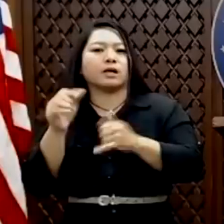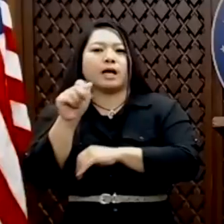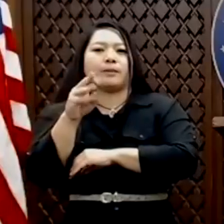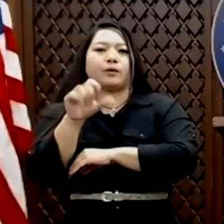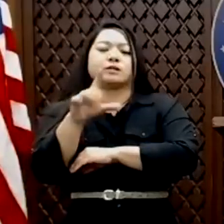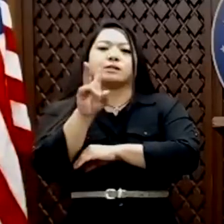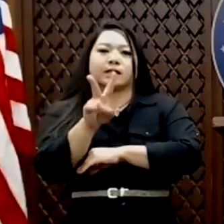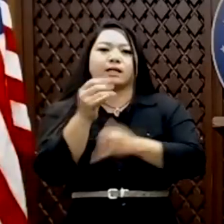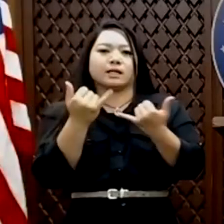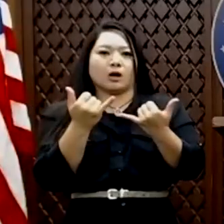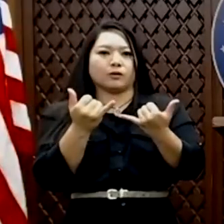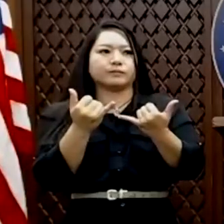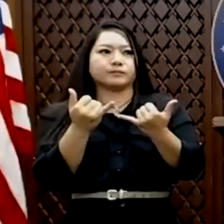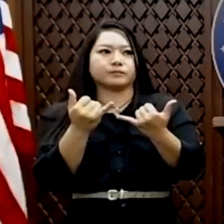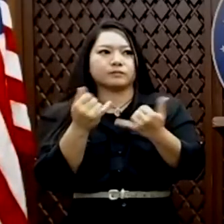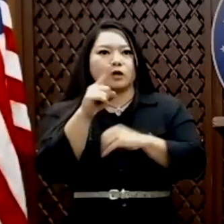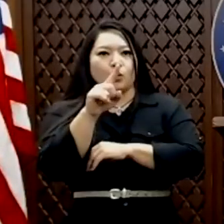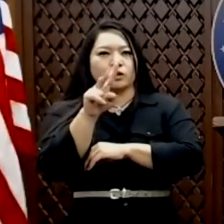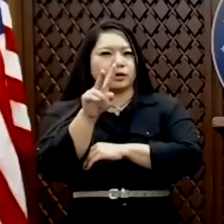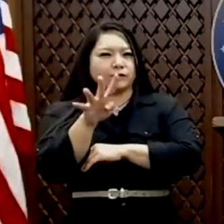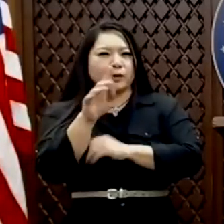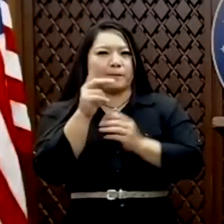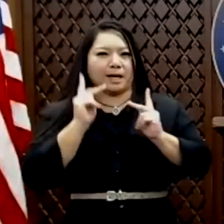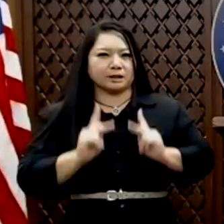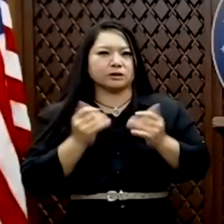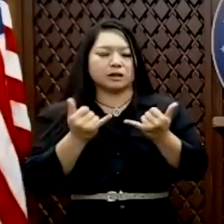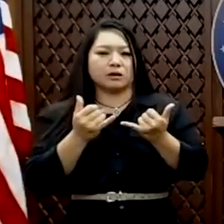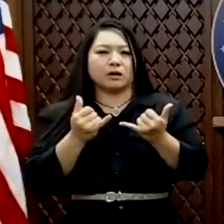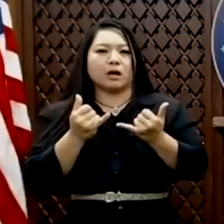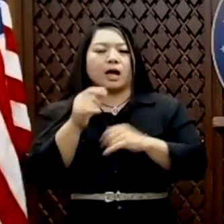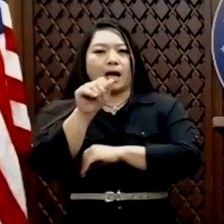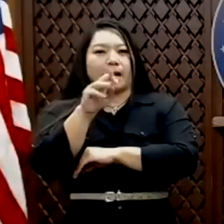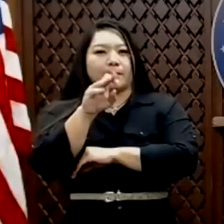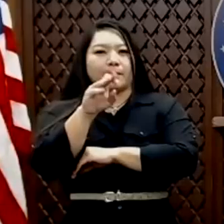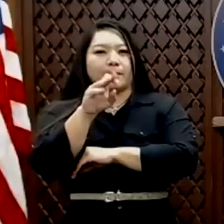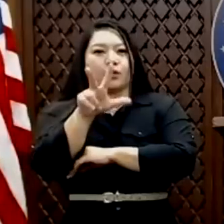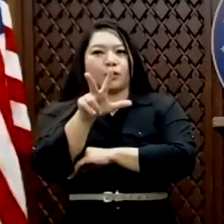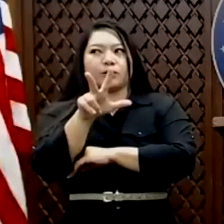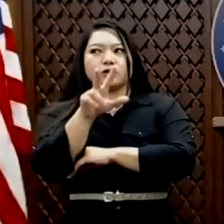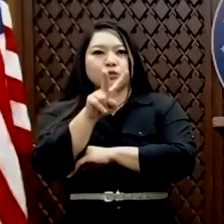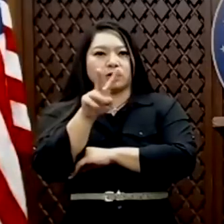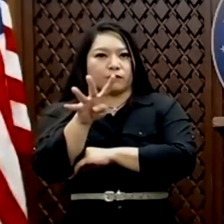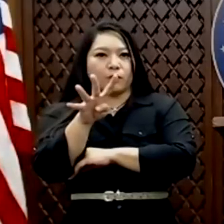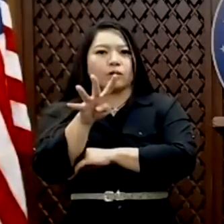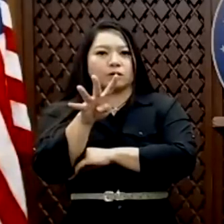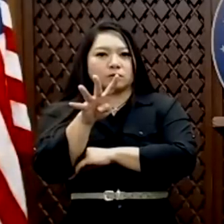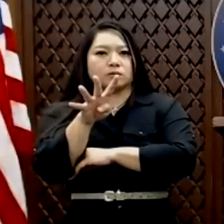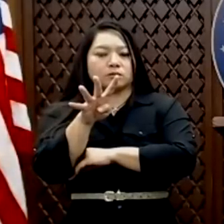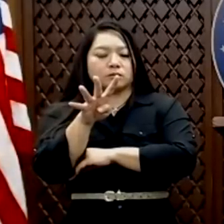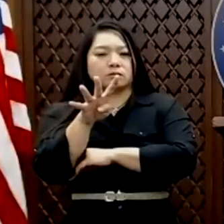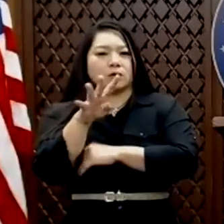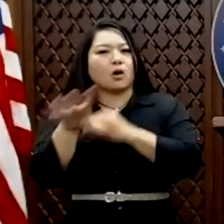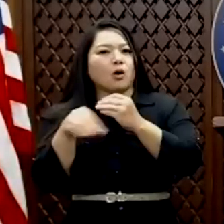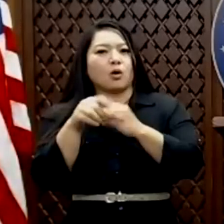2nd, there are 124 patients. As of April 3rd, 24, thus a total